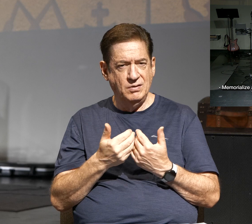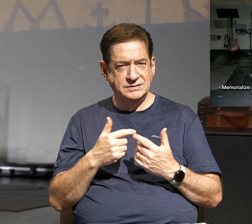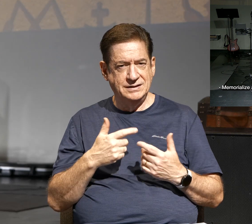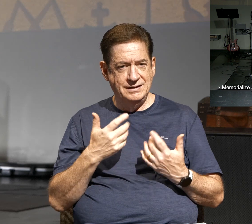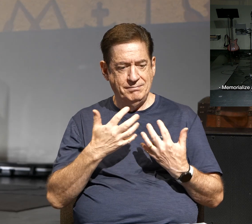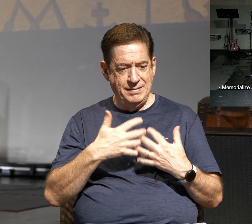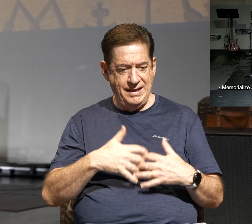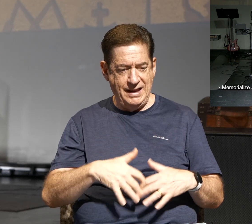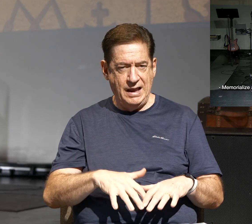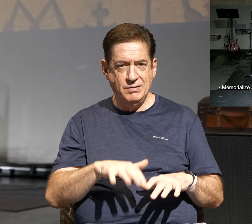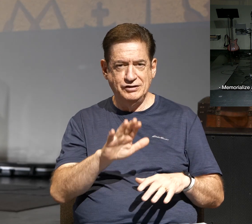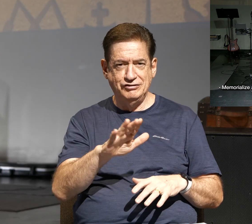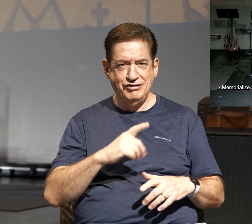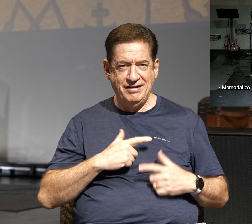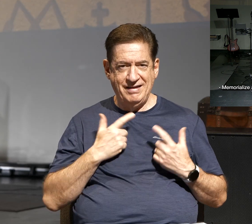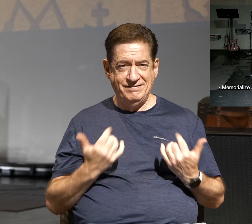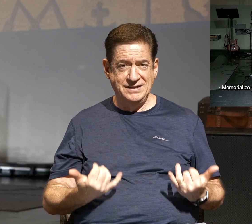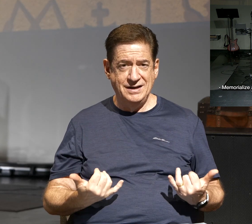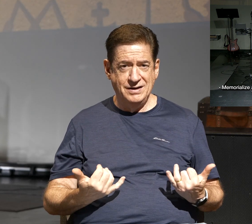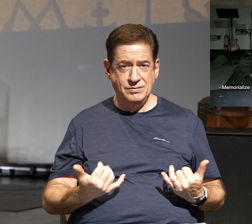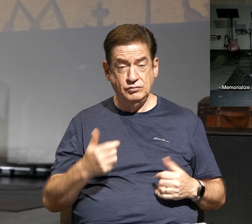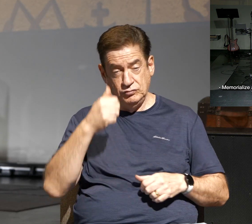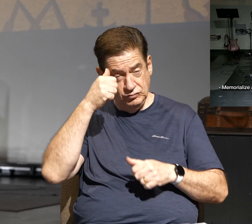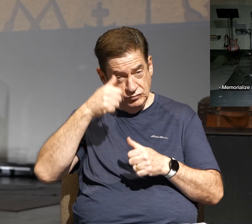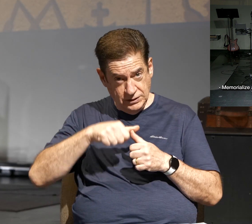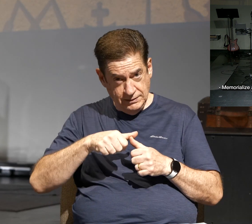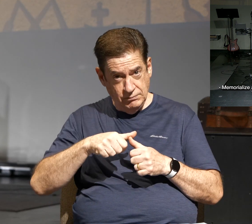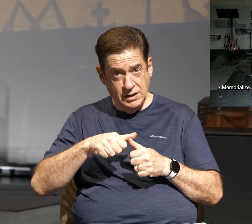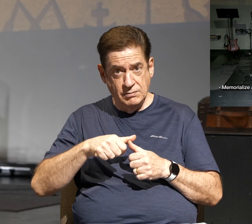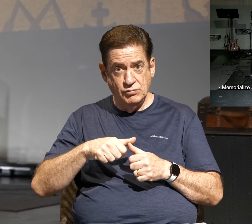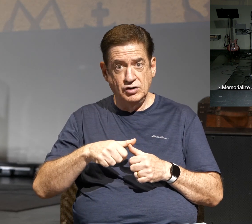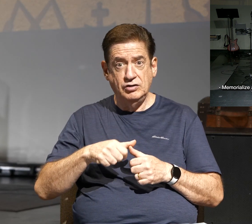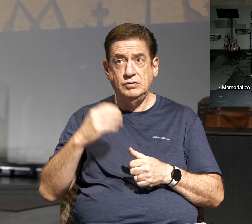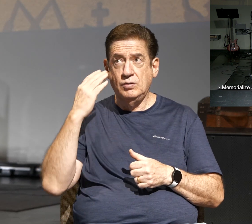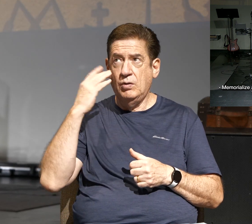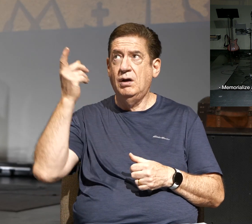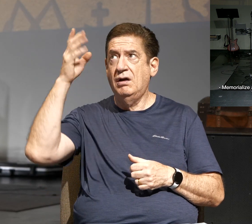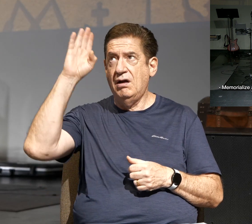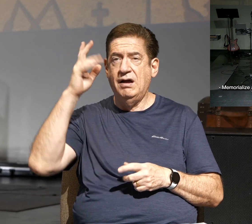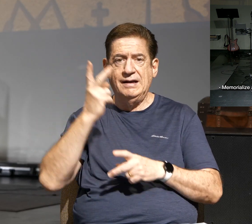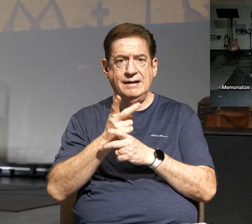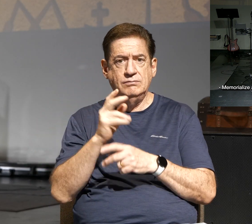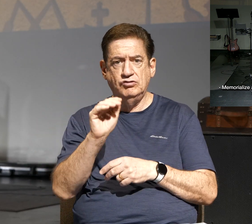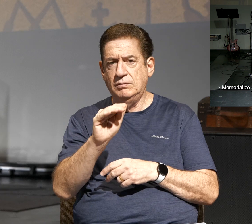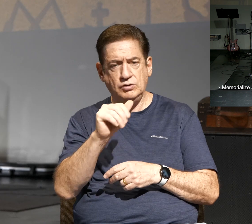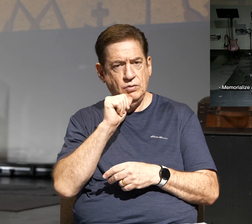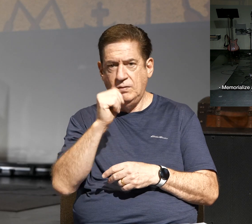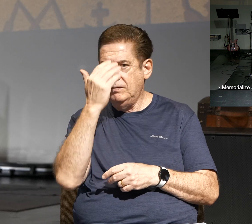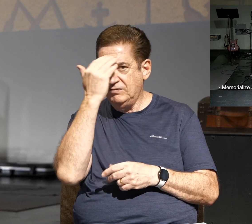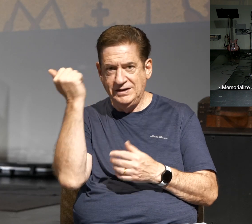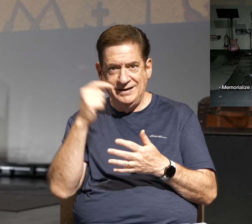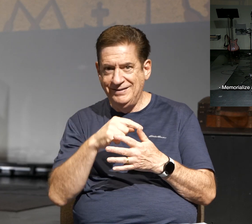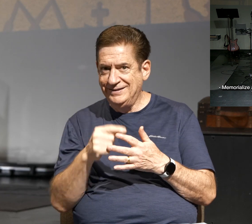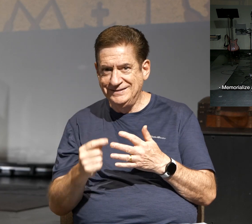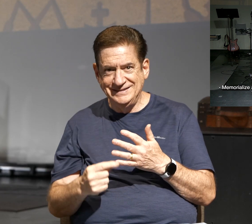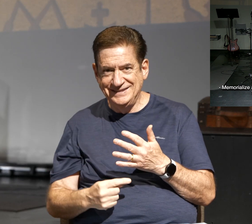life? Do you remember you're really quite annoying and God has to keep reminding you to not forget these things?